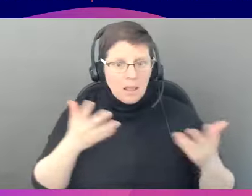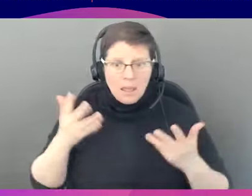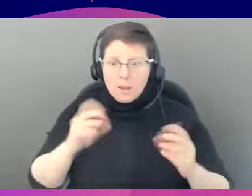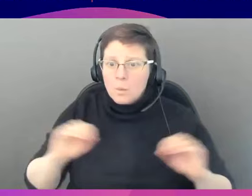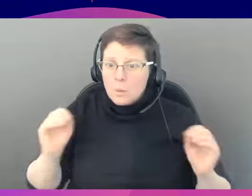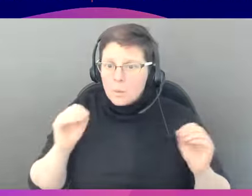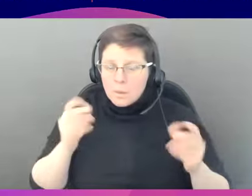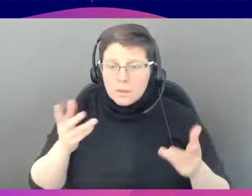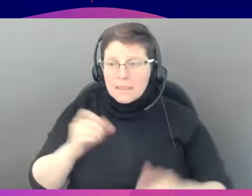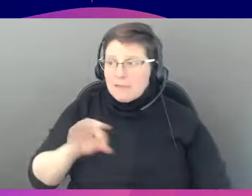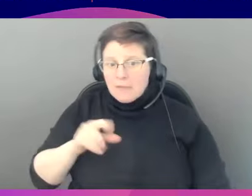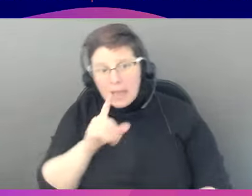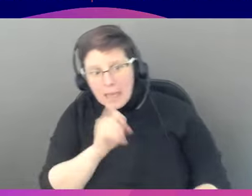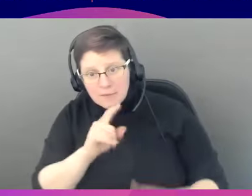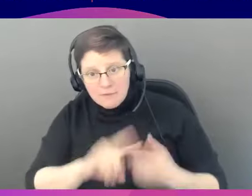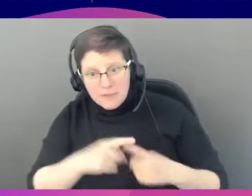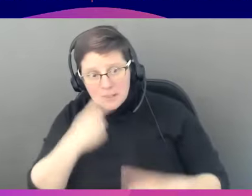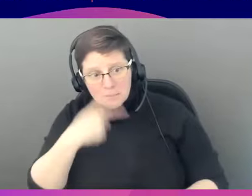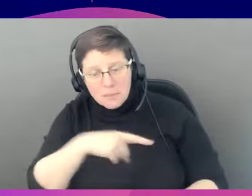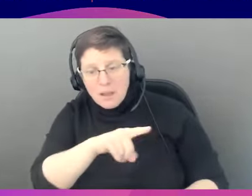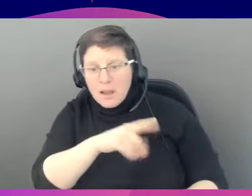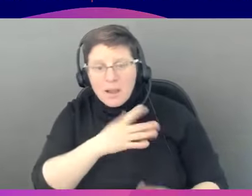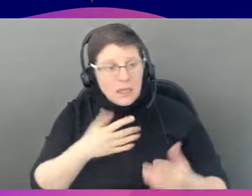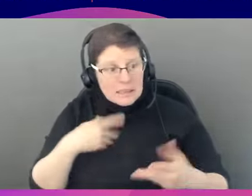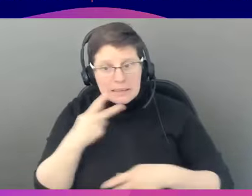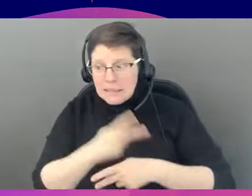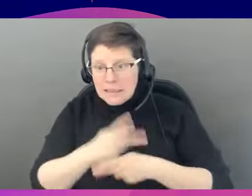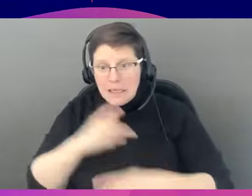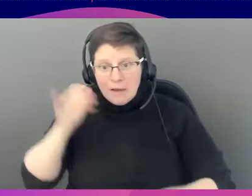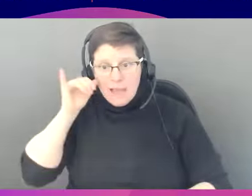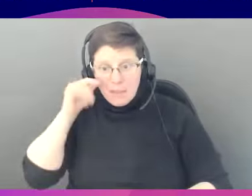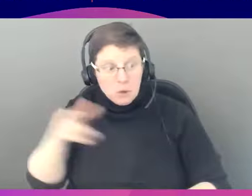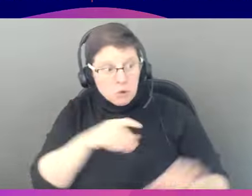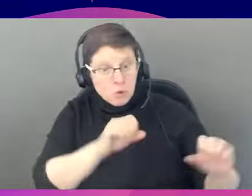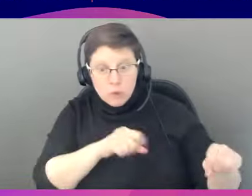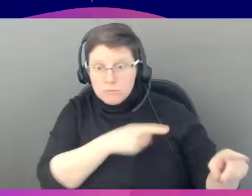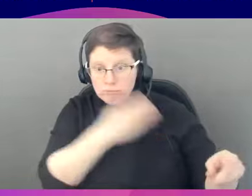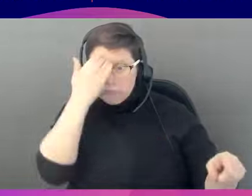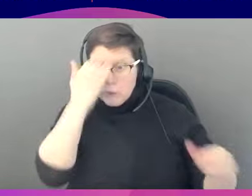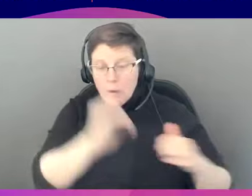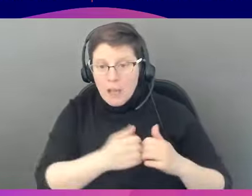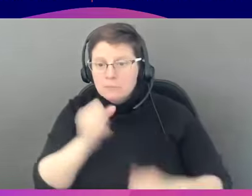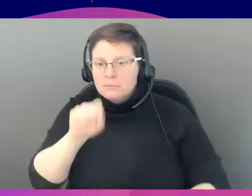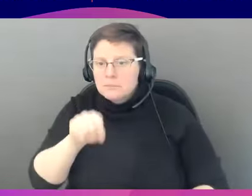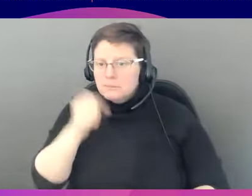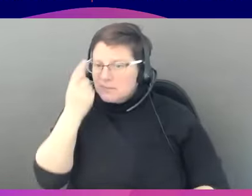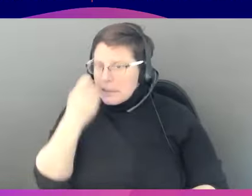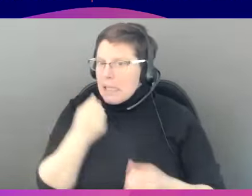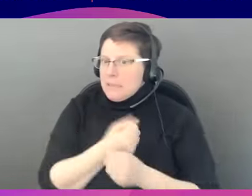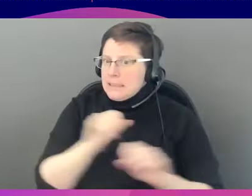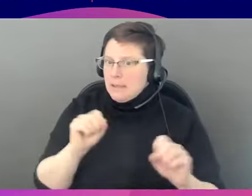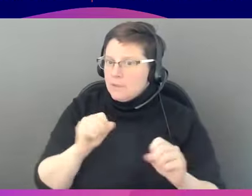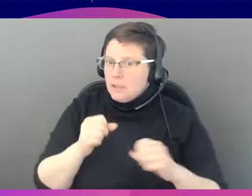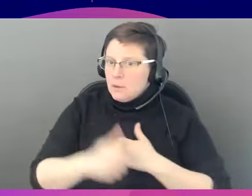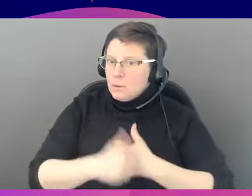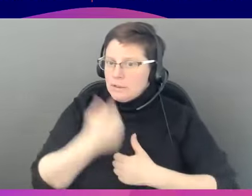were to ask a friend or a neighbor to care for those animals who did have that level of expertise, that can actually be a safety risk for themselves,